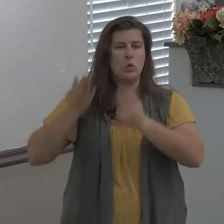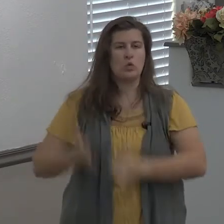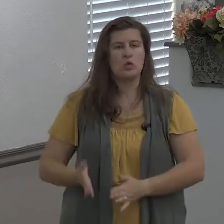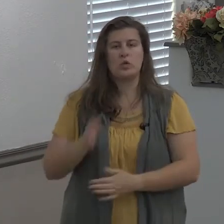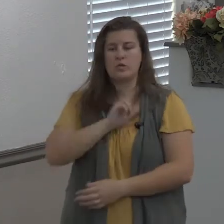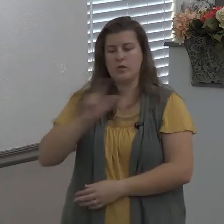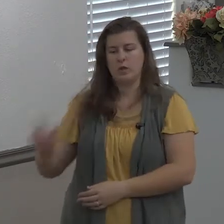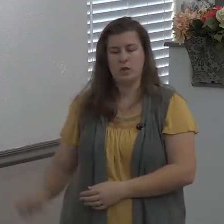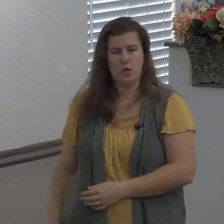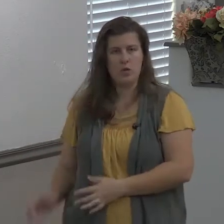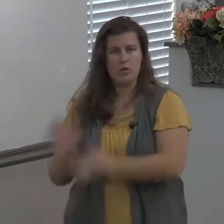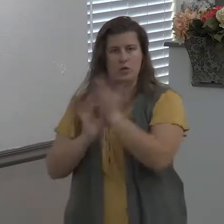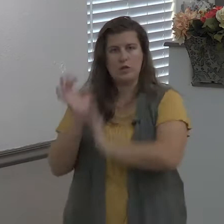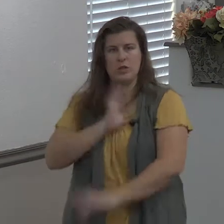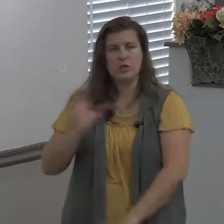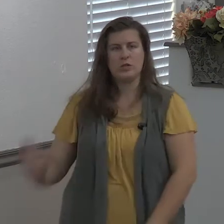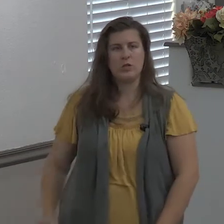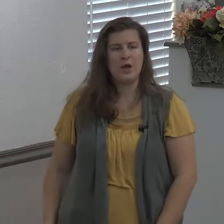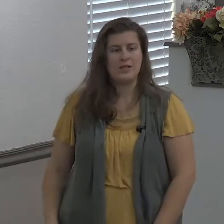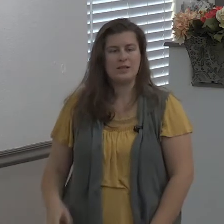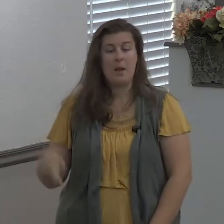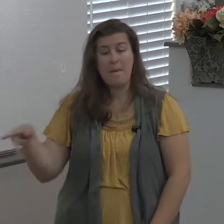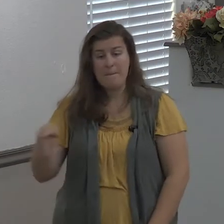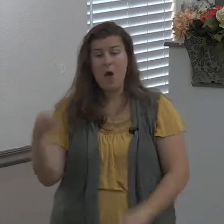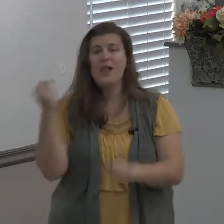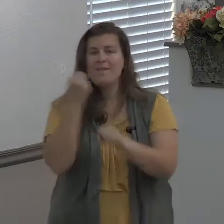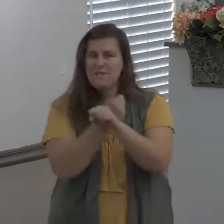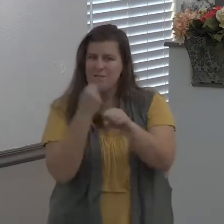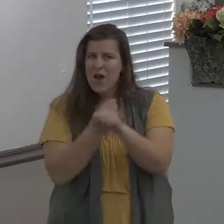Paul told Timothy to be a good soldier of Jesus Christ.